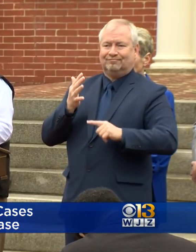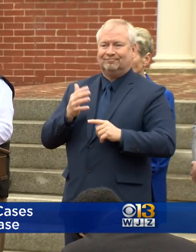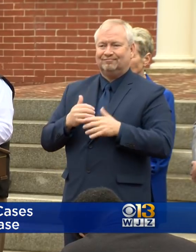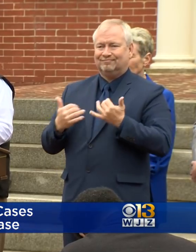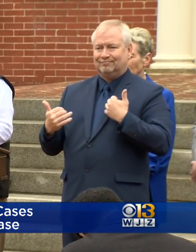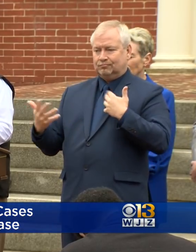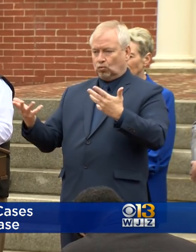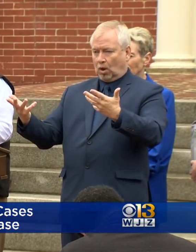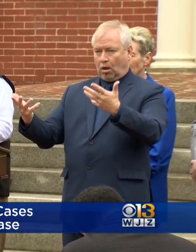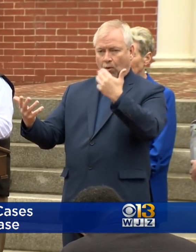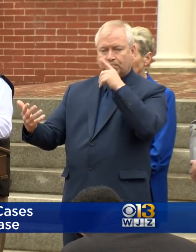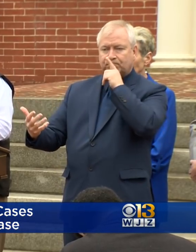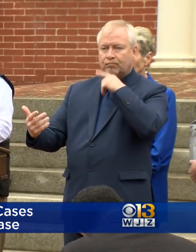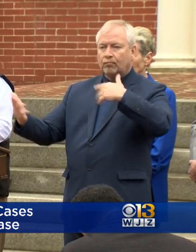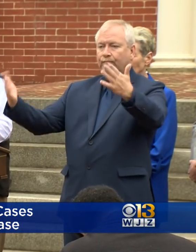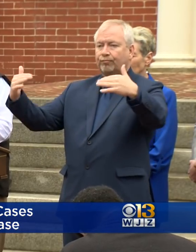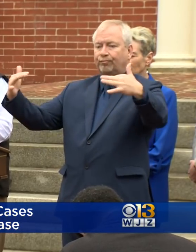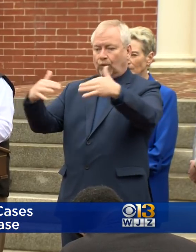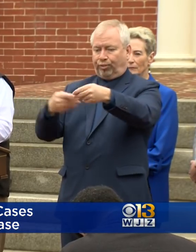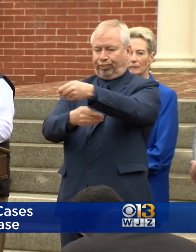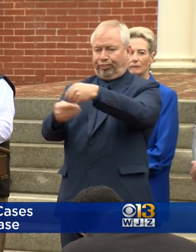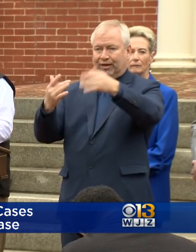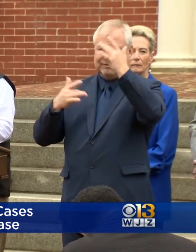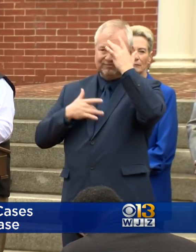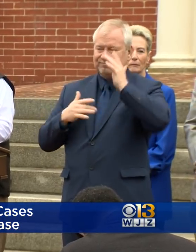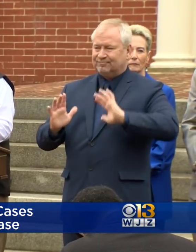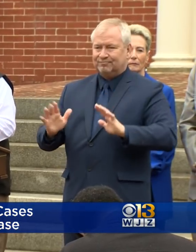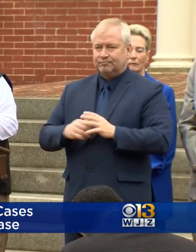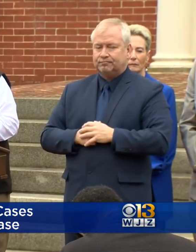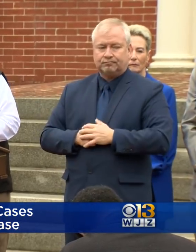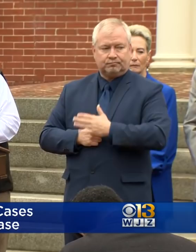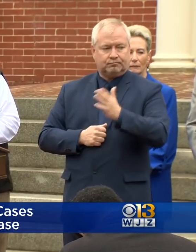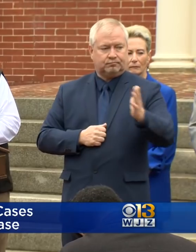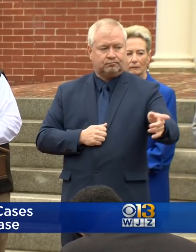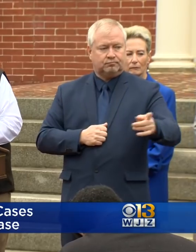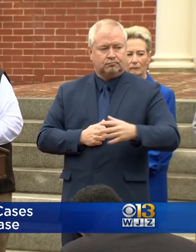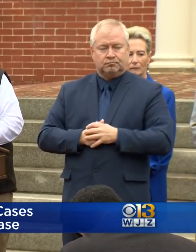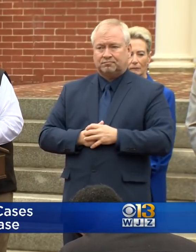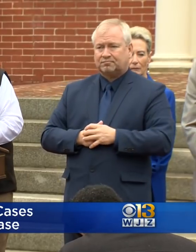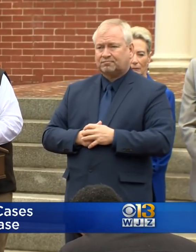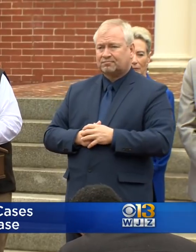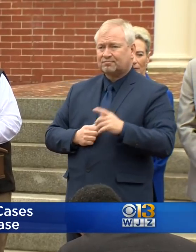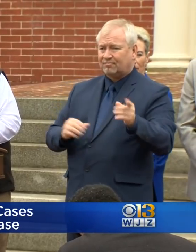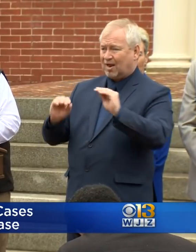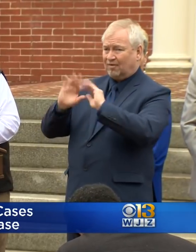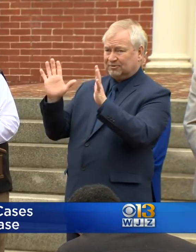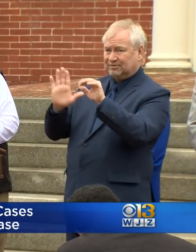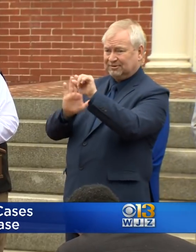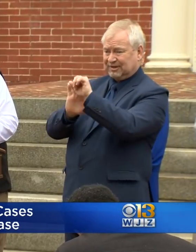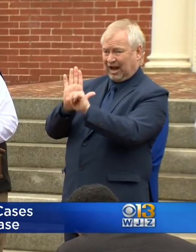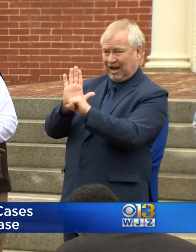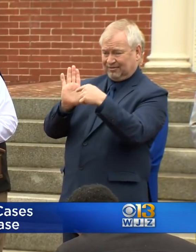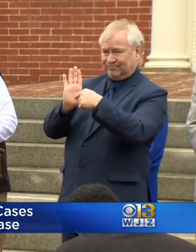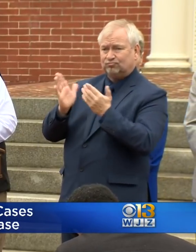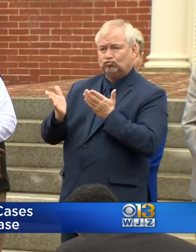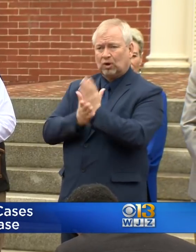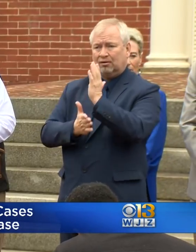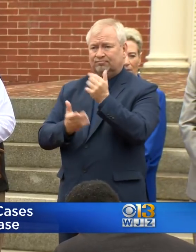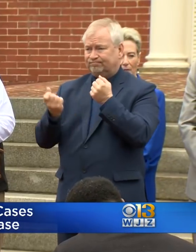people where they would spread the disease. So that's going to be a discussion we'll have later today. Governor Hogan, how can these states'